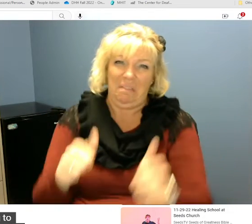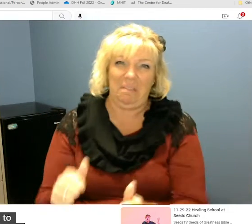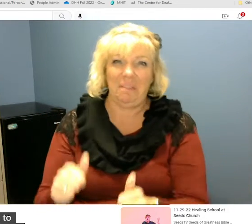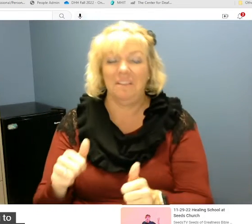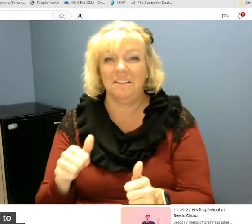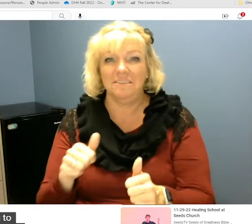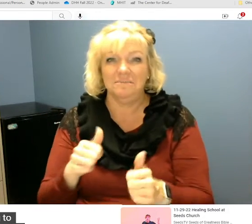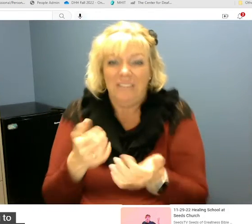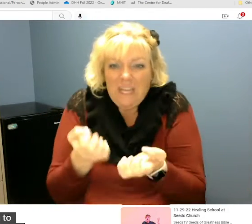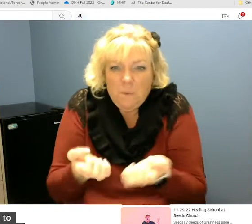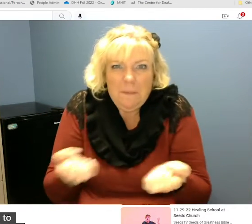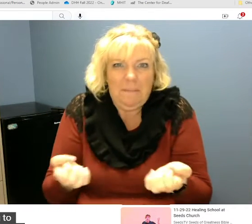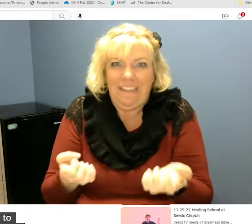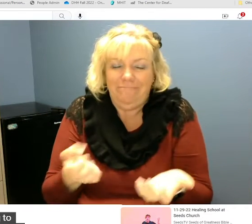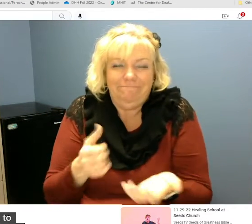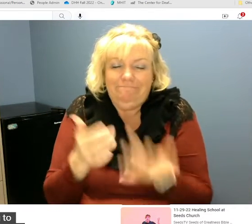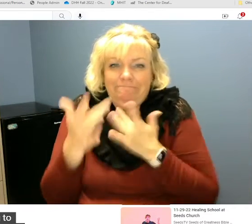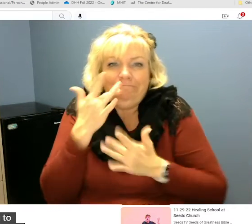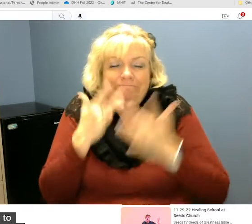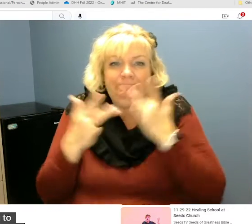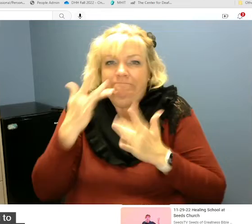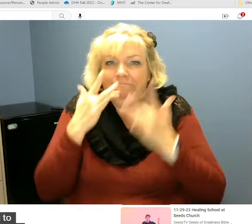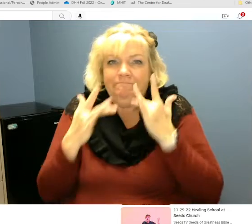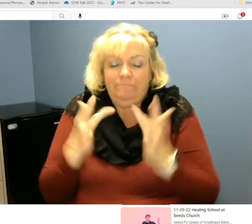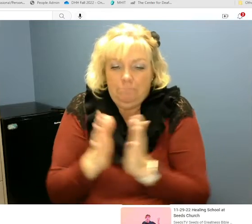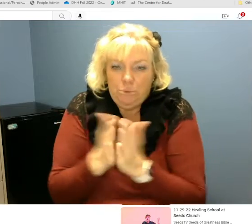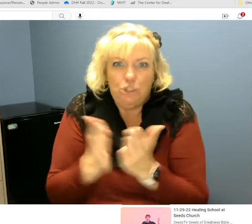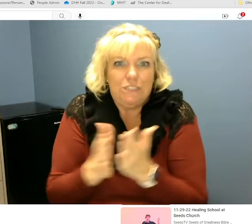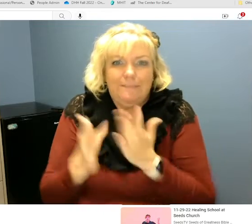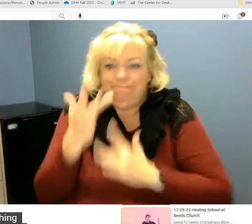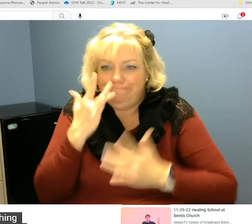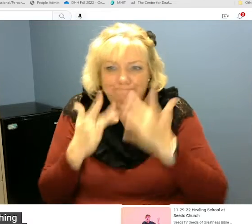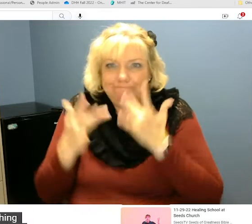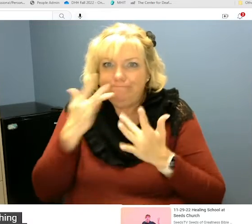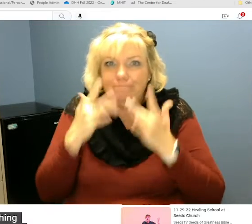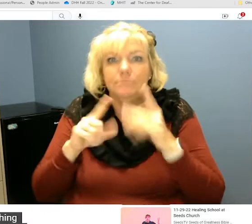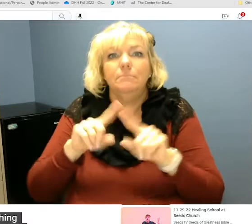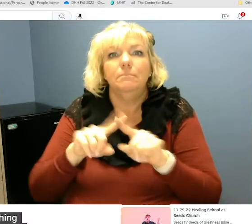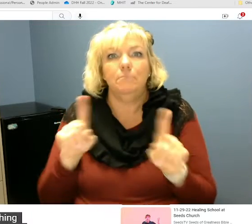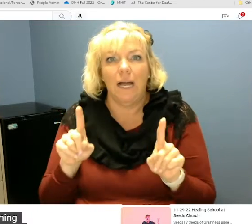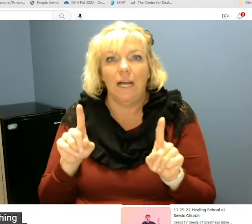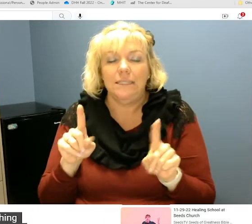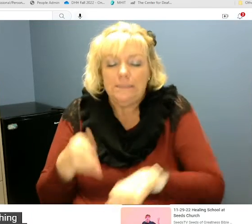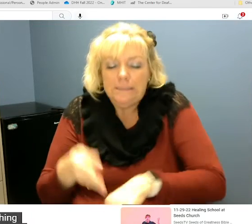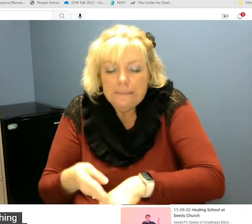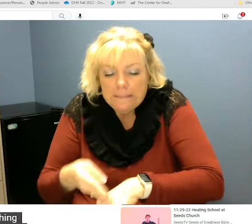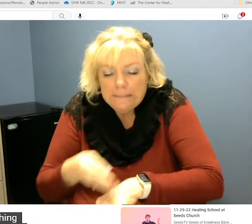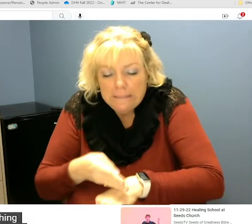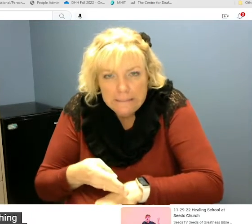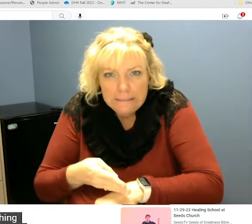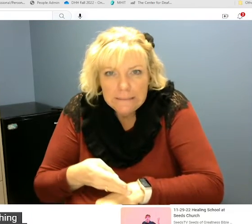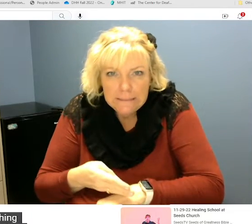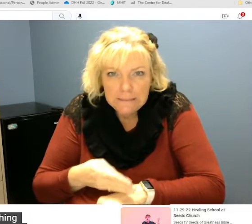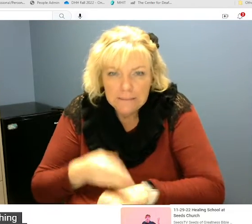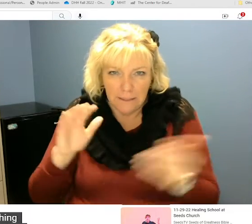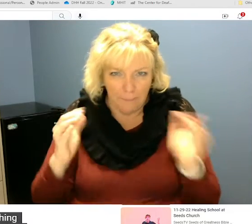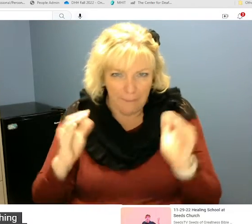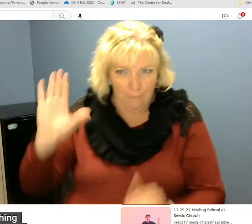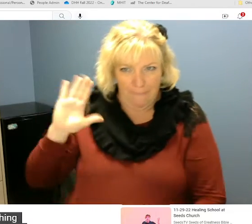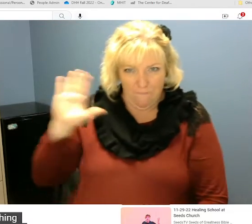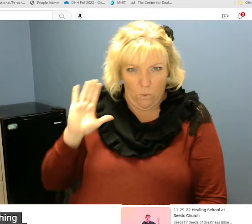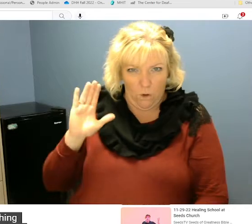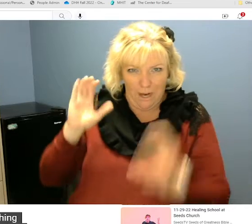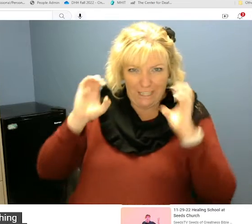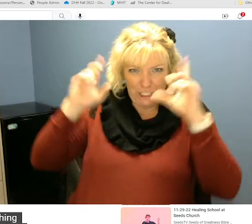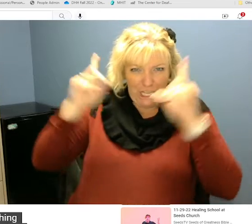to equipment and materials, but it's better than the education that was